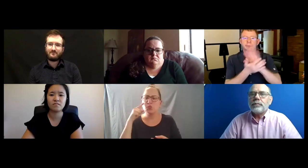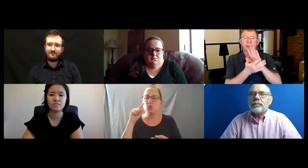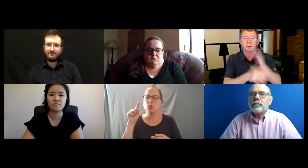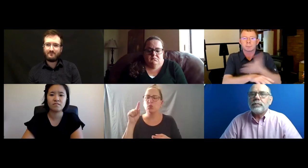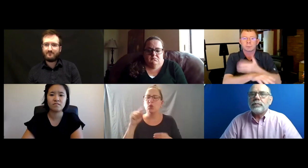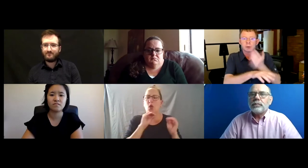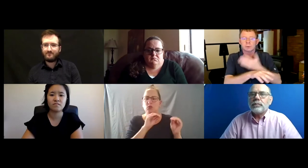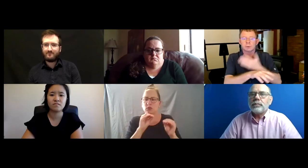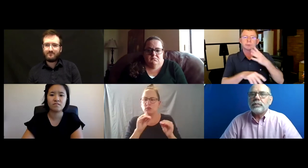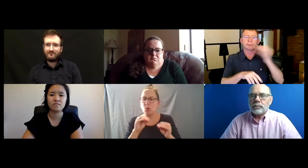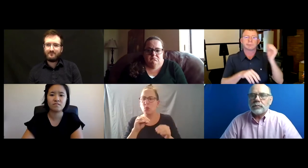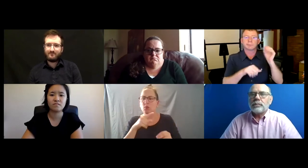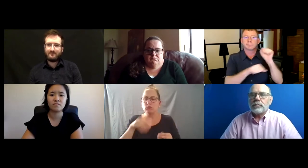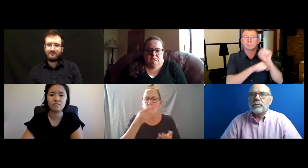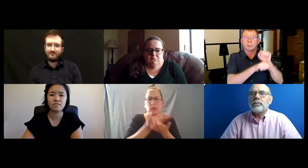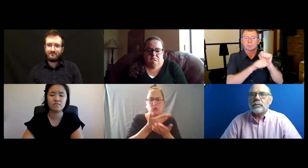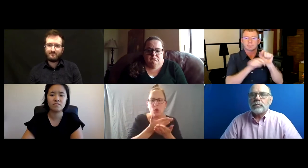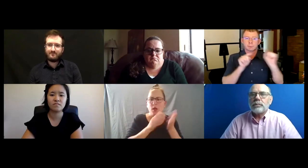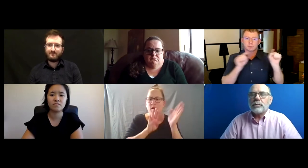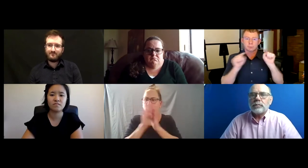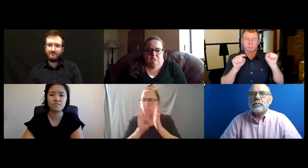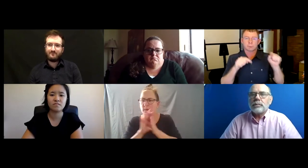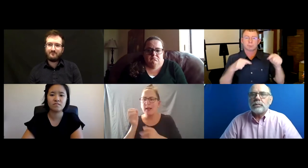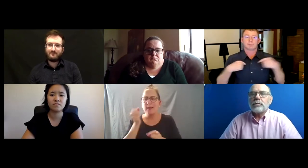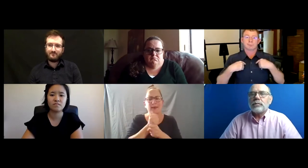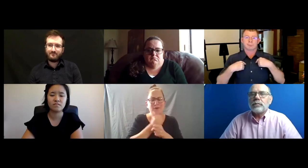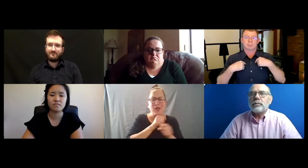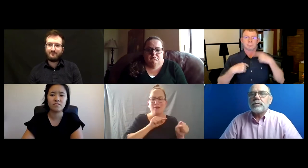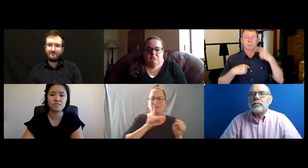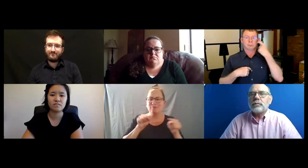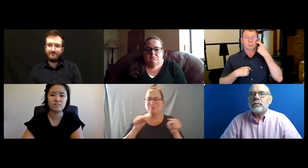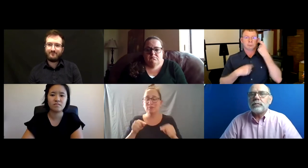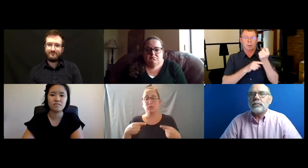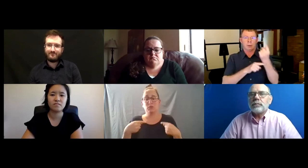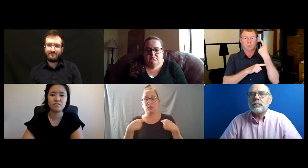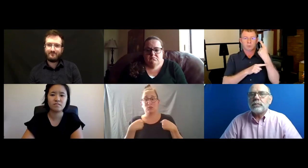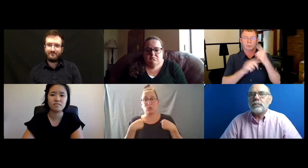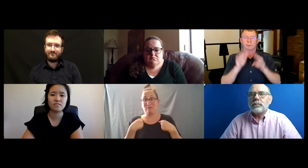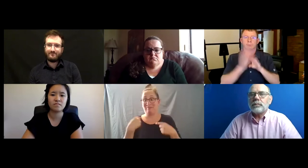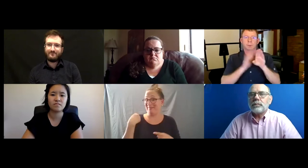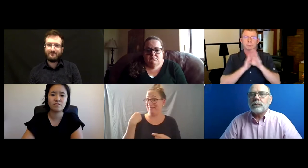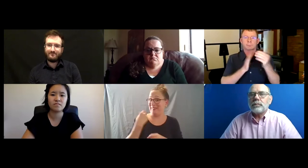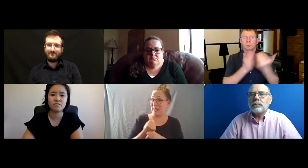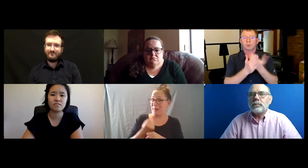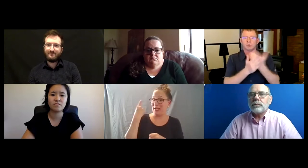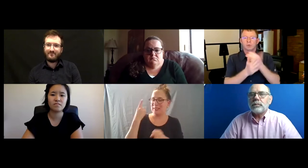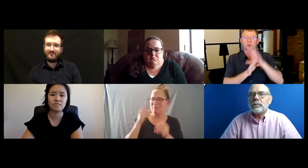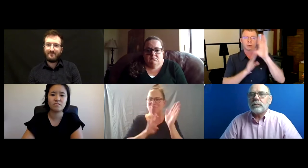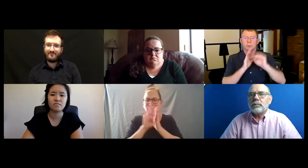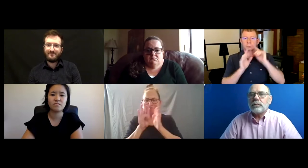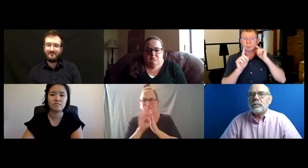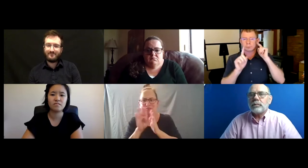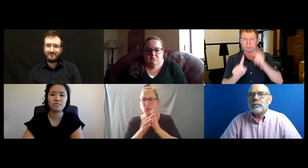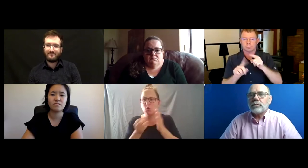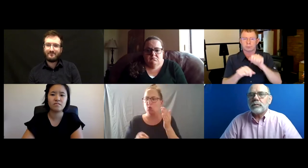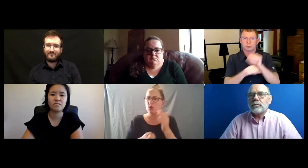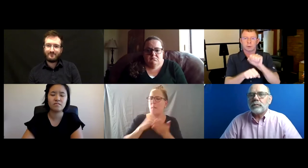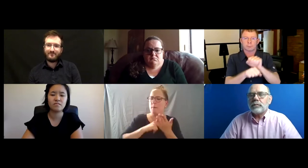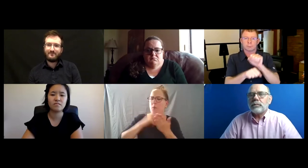order to help learners at a specific age do academic upgrading. Last year, we developed a new